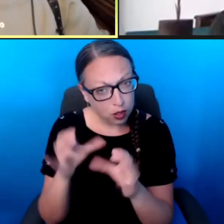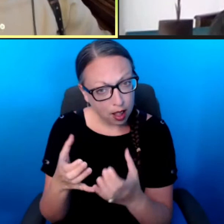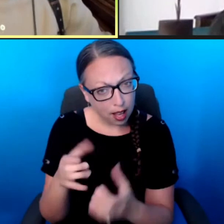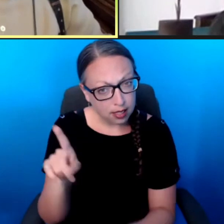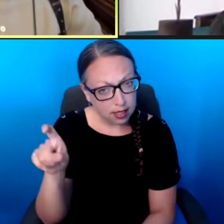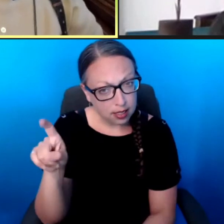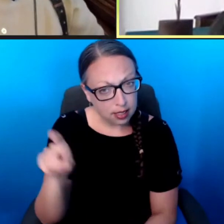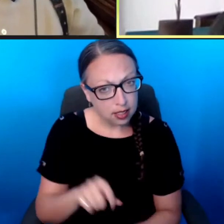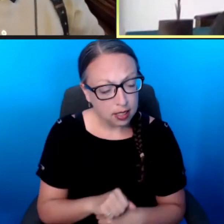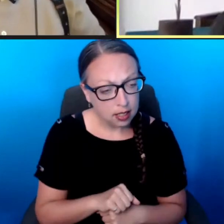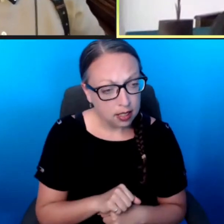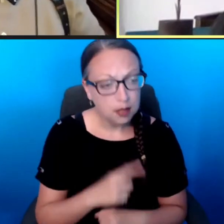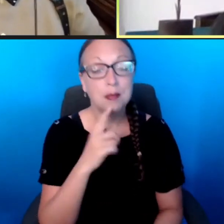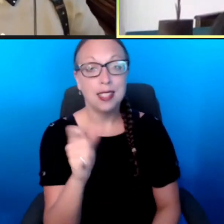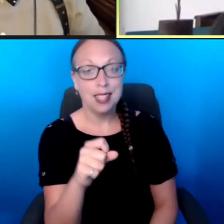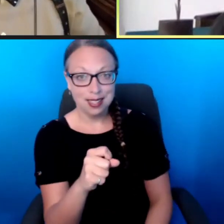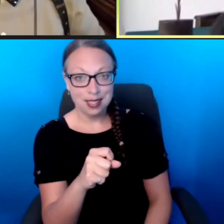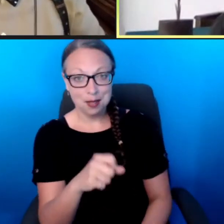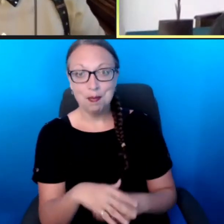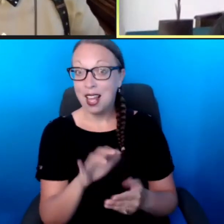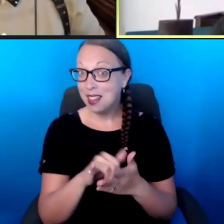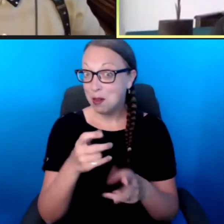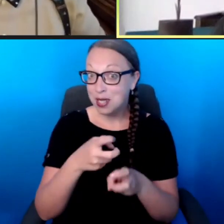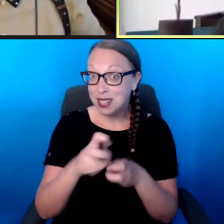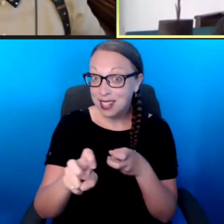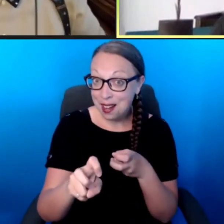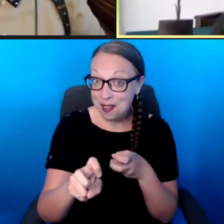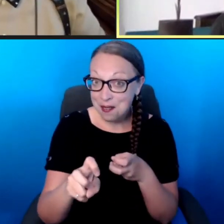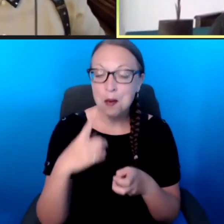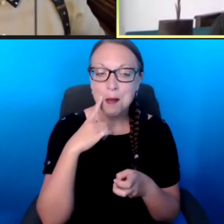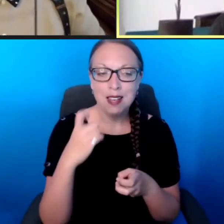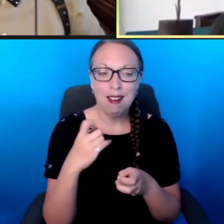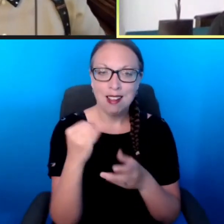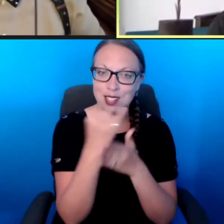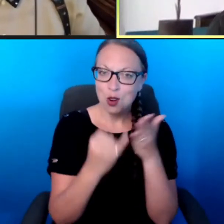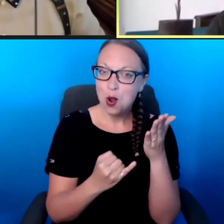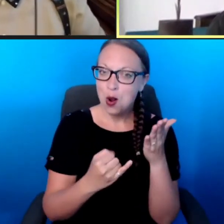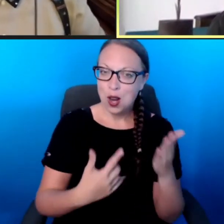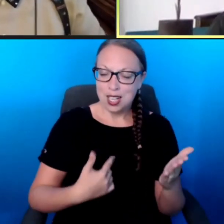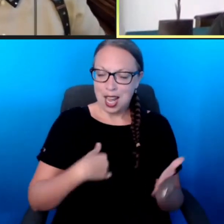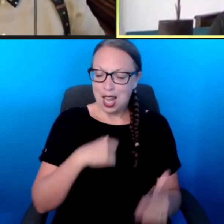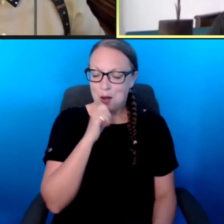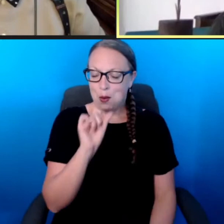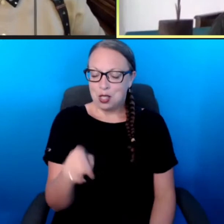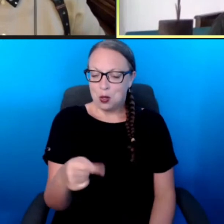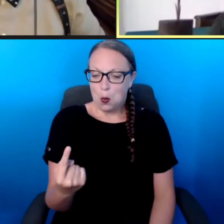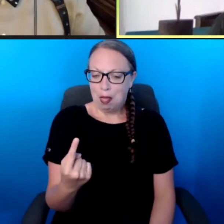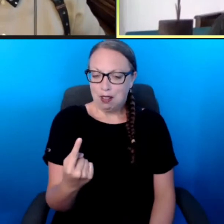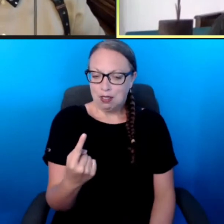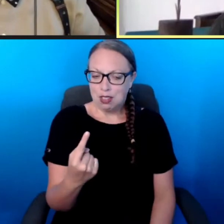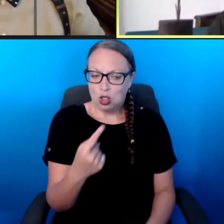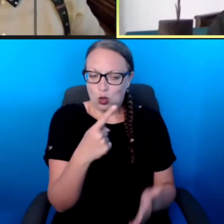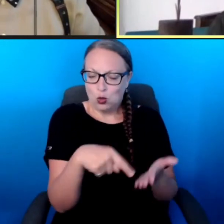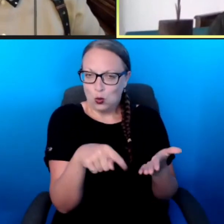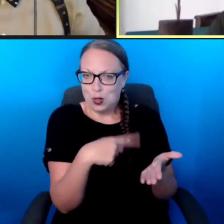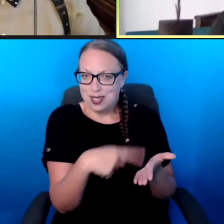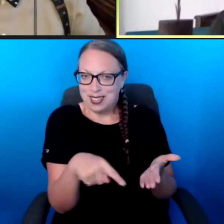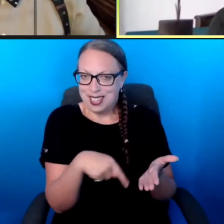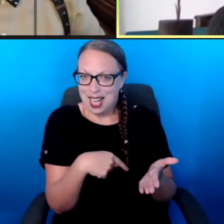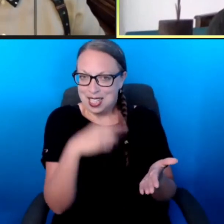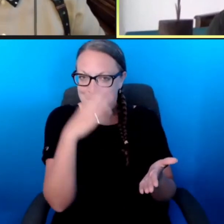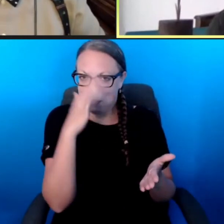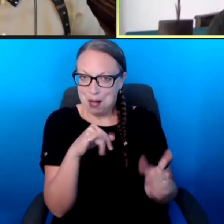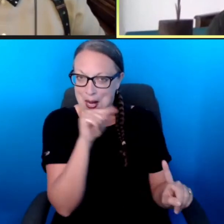Fletch? Yes, I had, and it was tough because in art, I wasn't just criticized by him, but the whole faculty